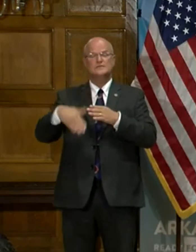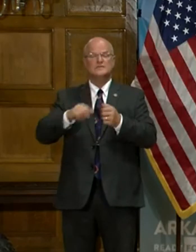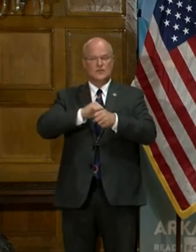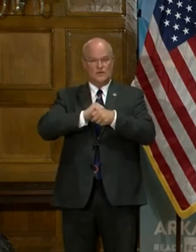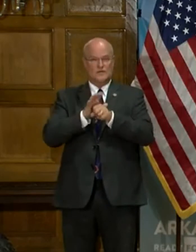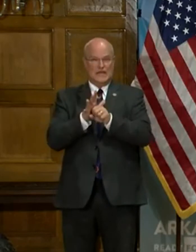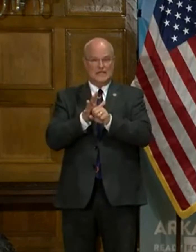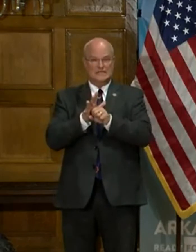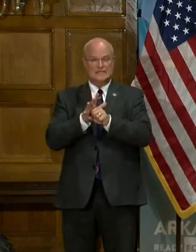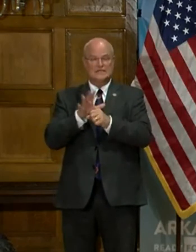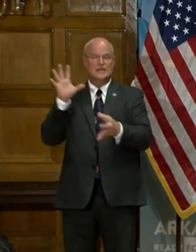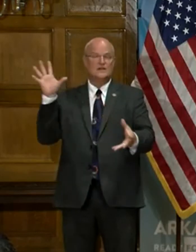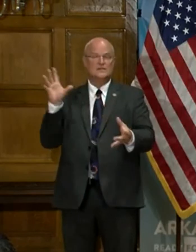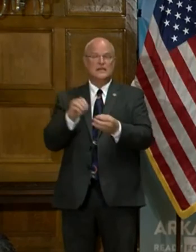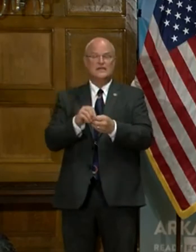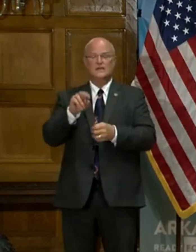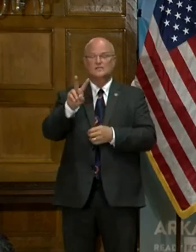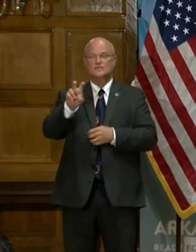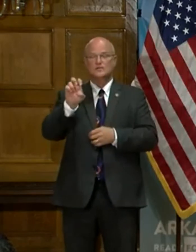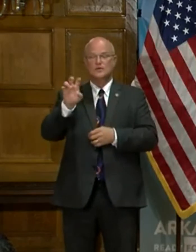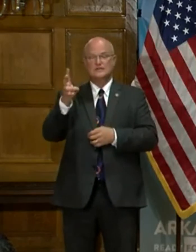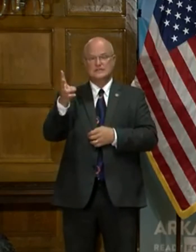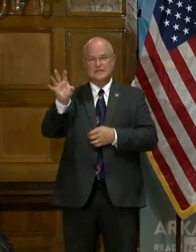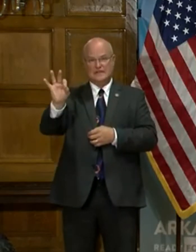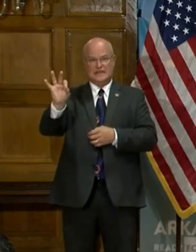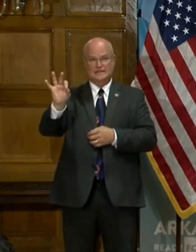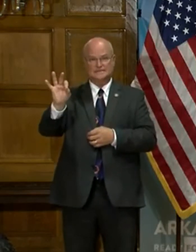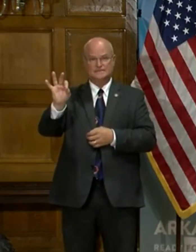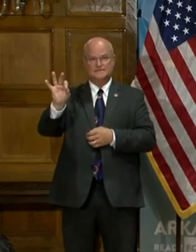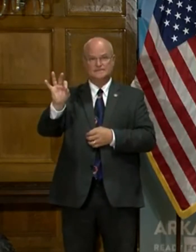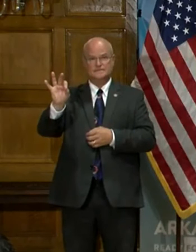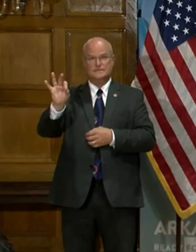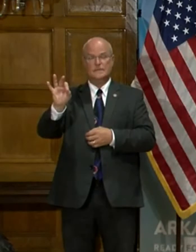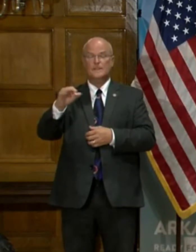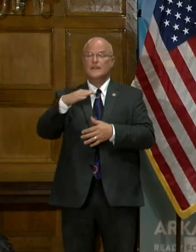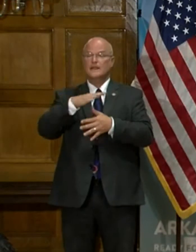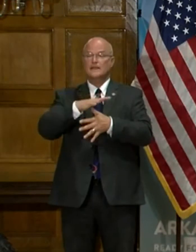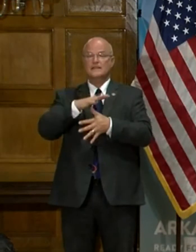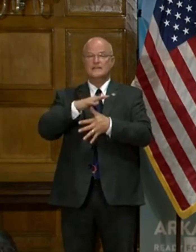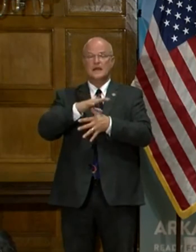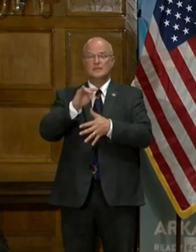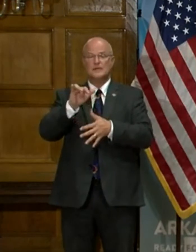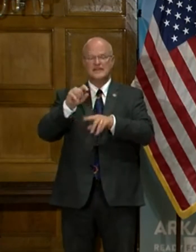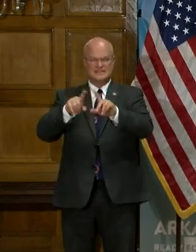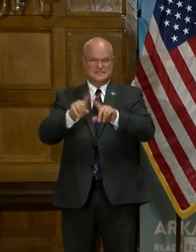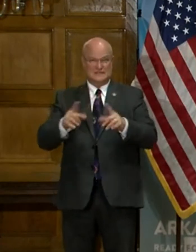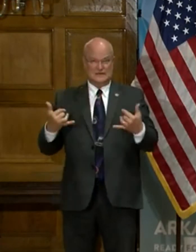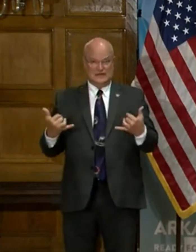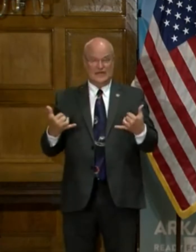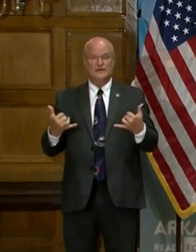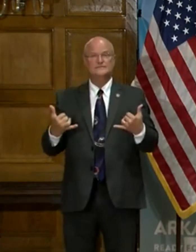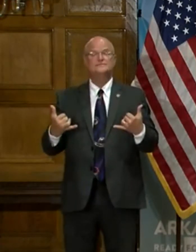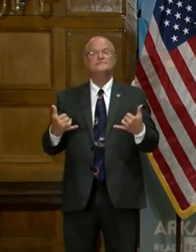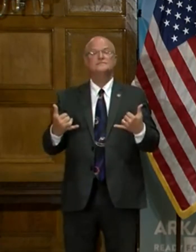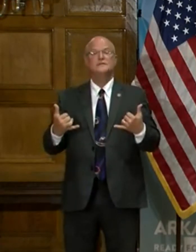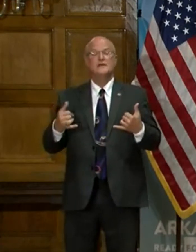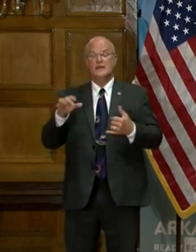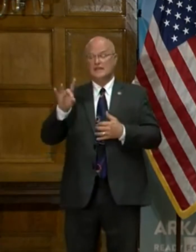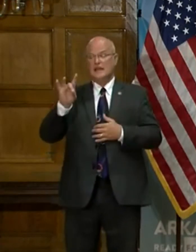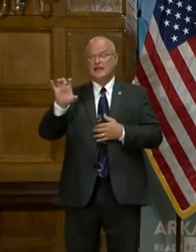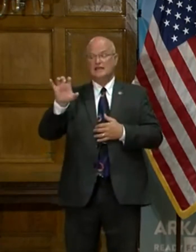of COVID-19. That brings us to 279. The top counties are different. Of